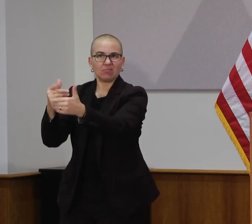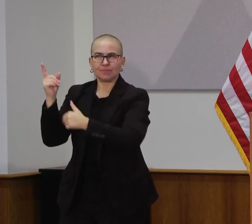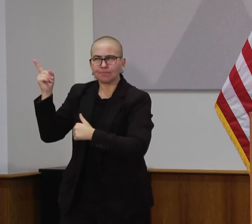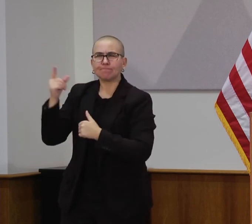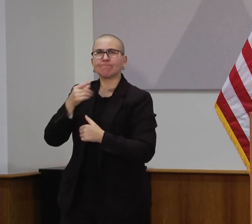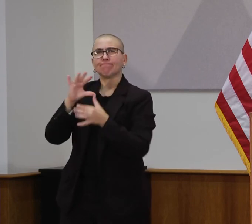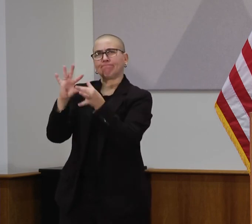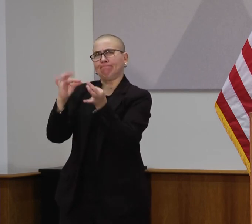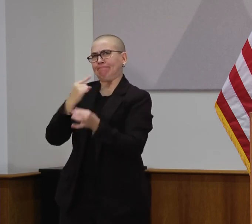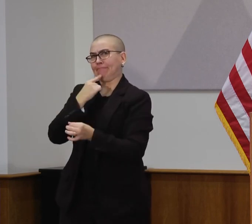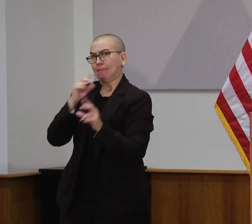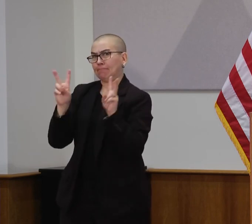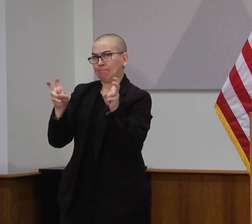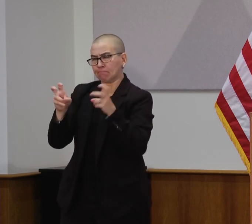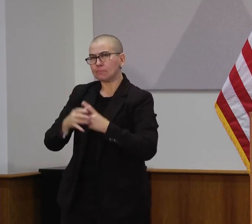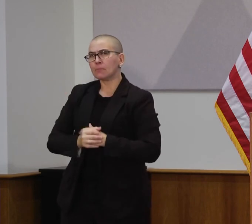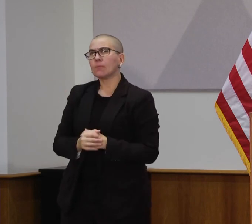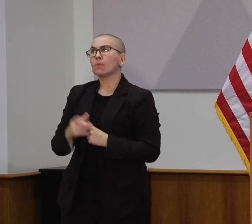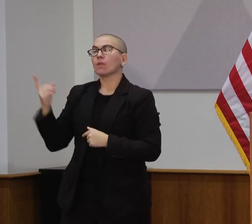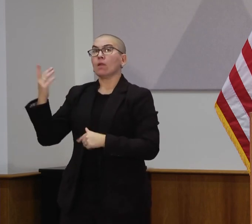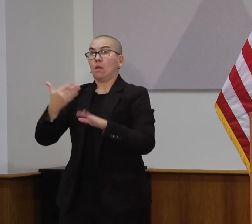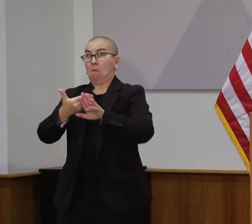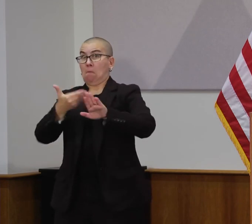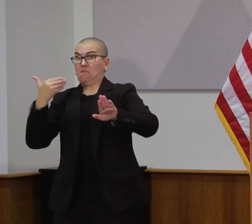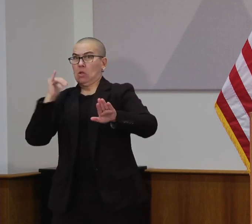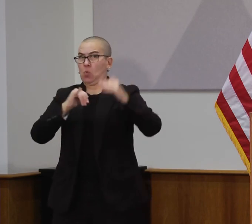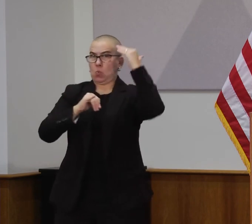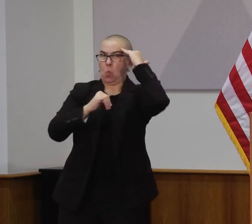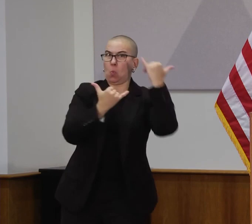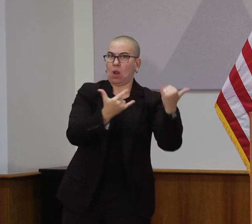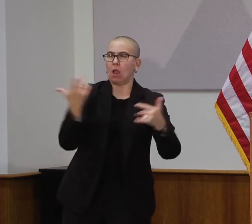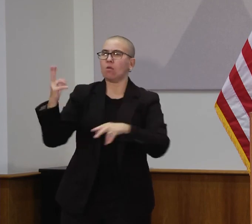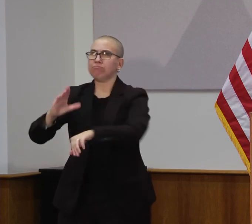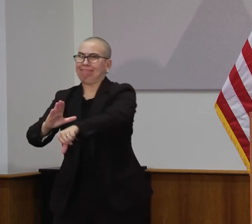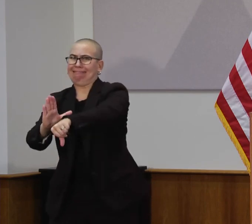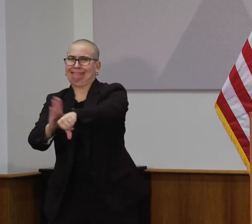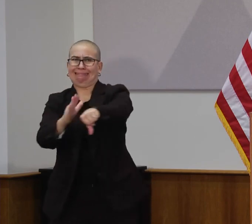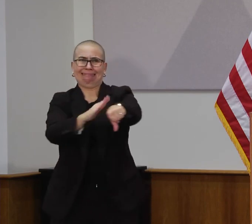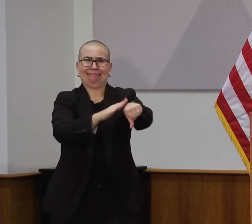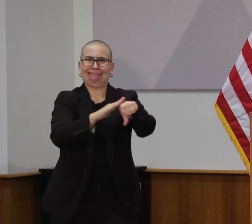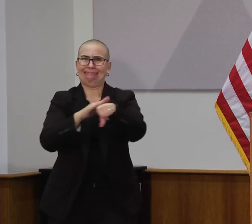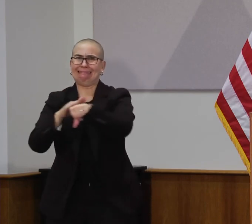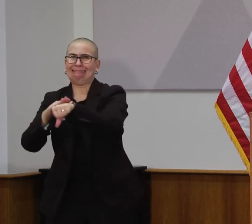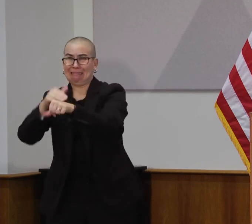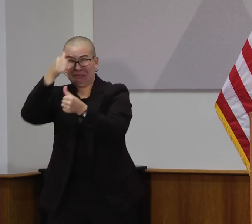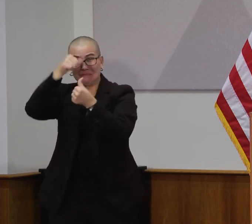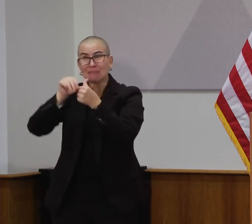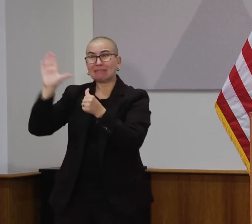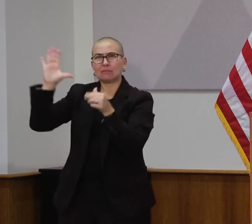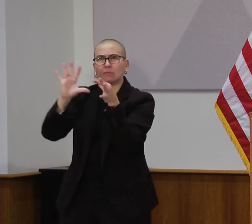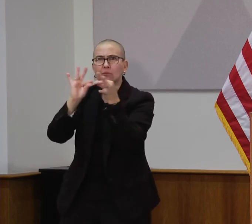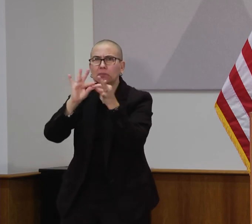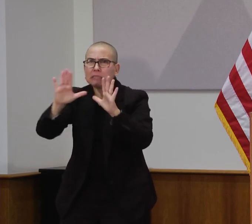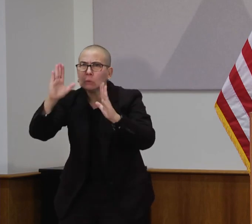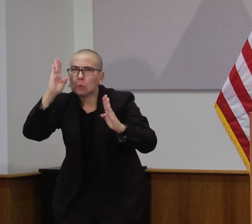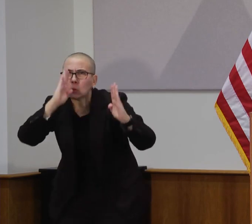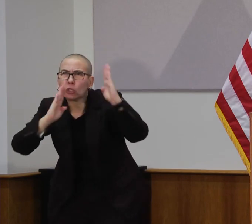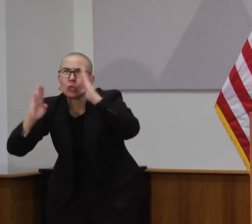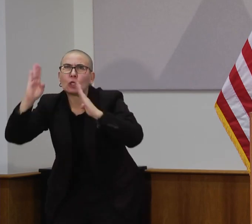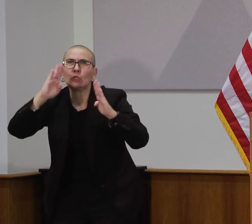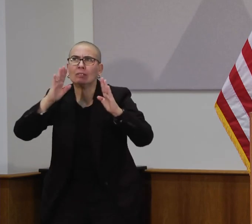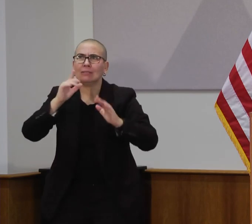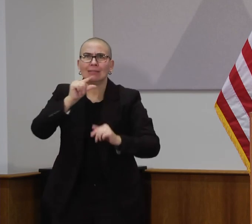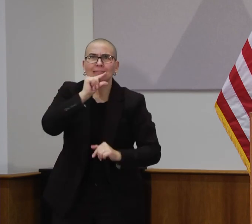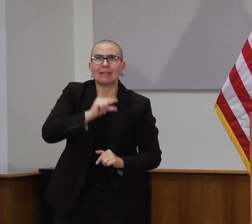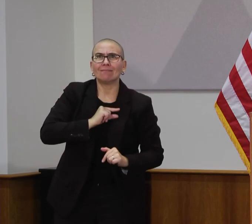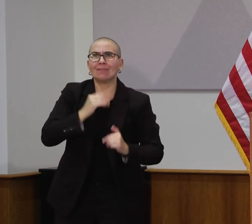this really rapid increase in the weeks since she's been here, that she was very worried about Thanksgiving and Christmas being just a